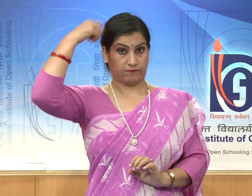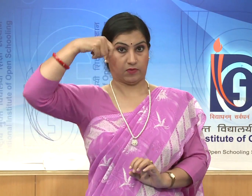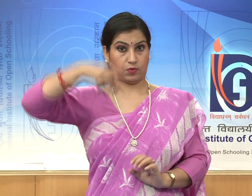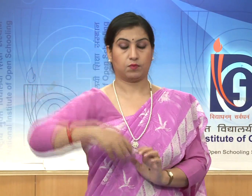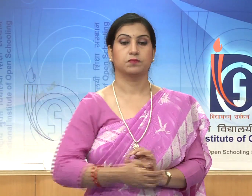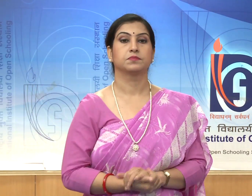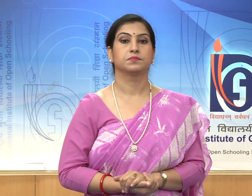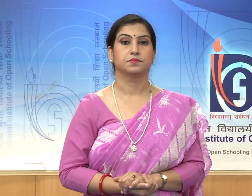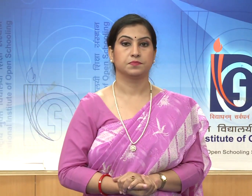lesson.